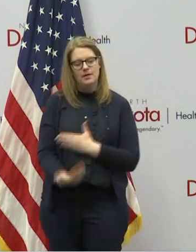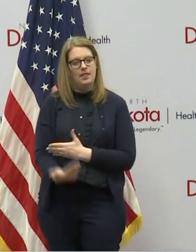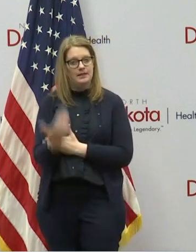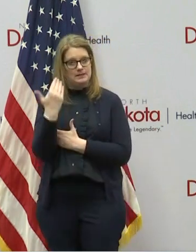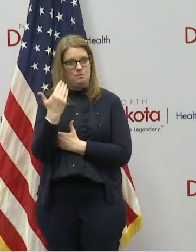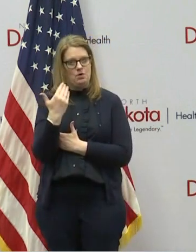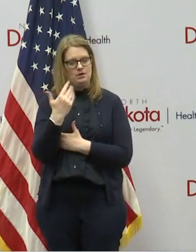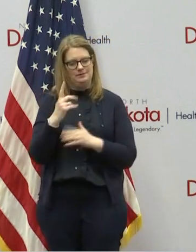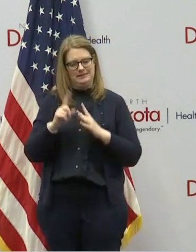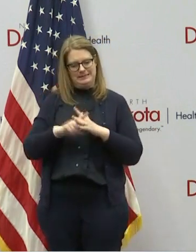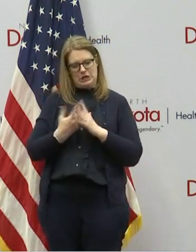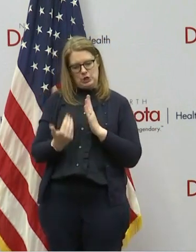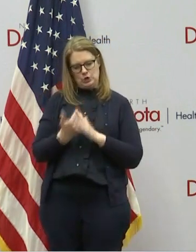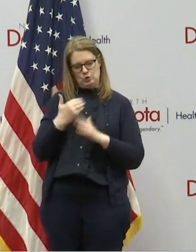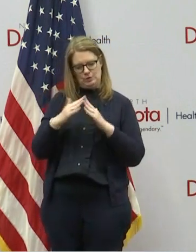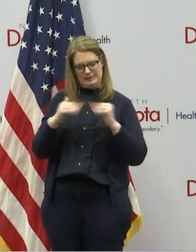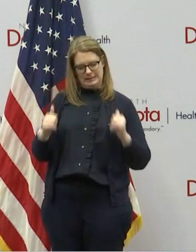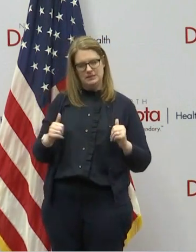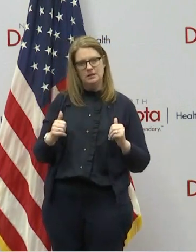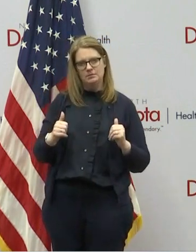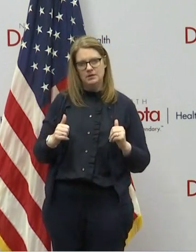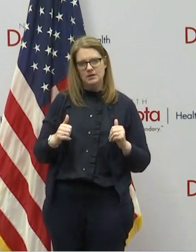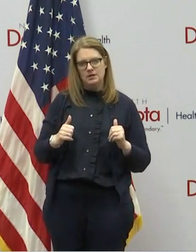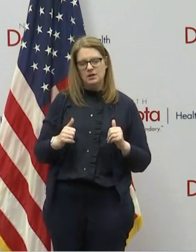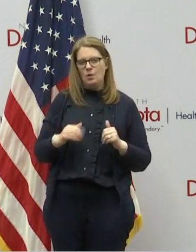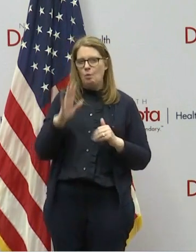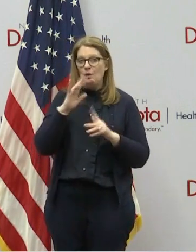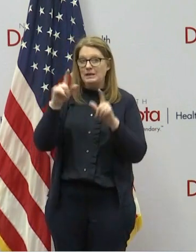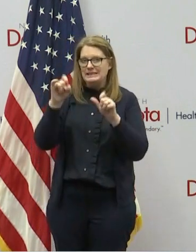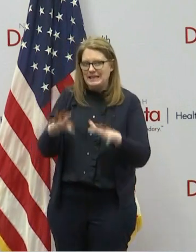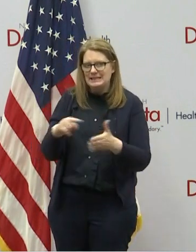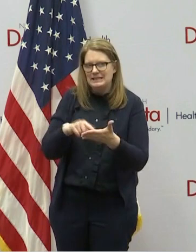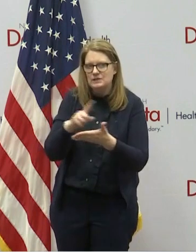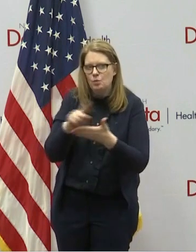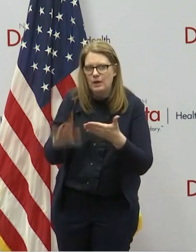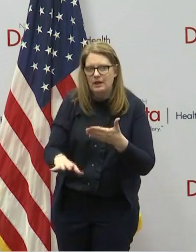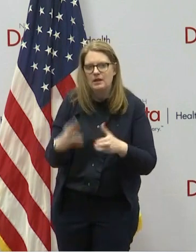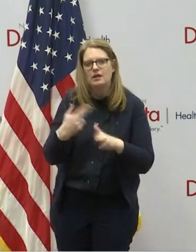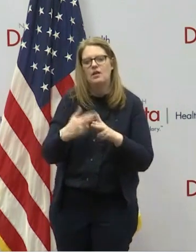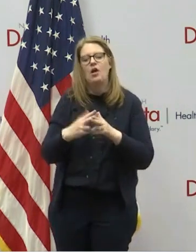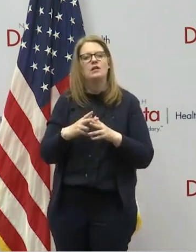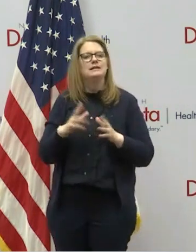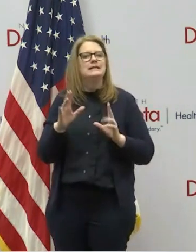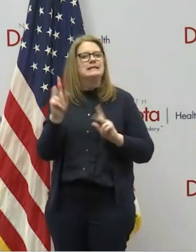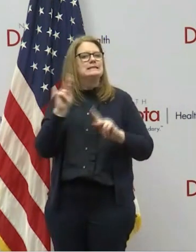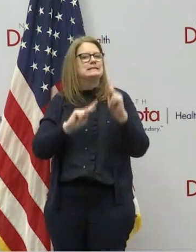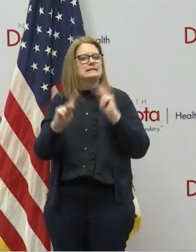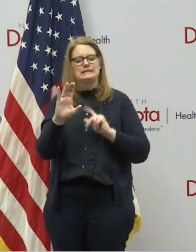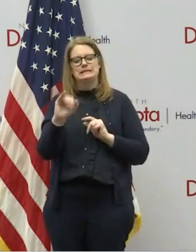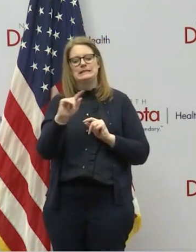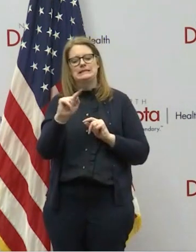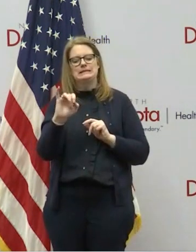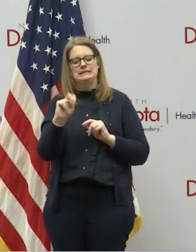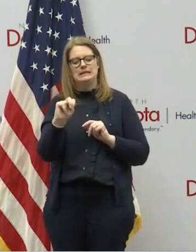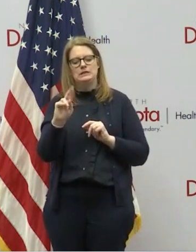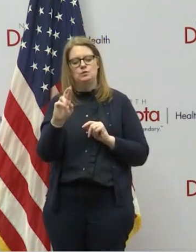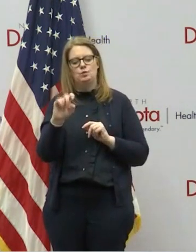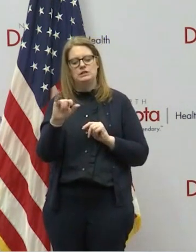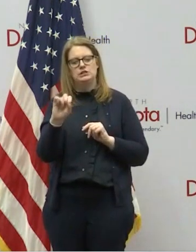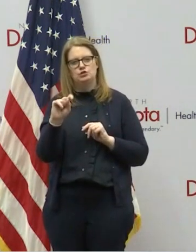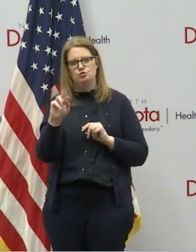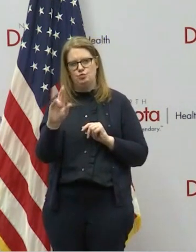up a brand new system that will be beta tested this weekend. We are calling it Citizen Registry. And it will allow